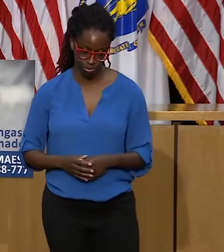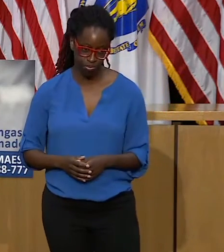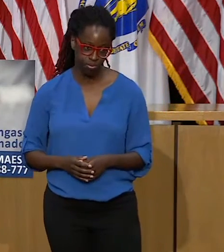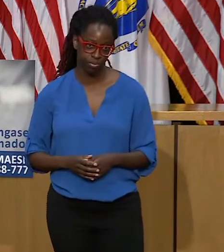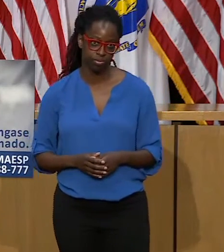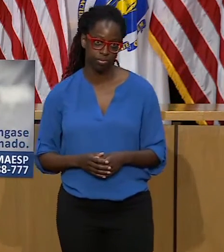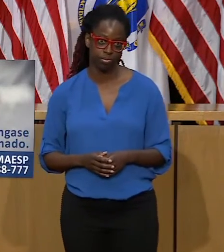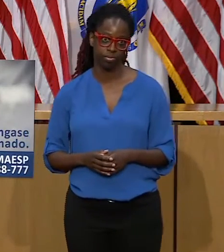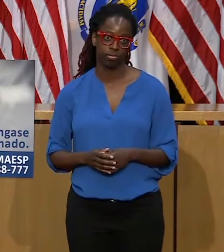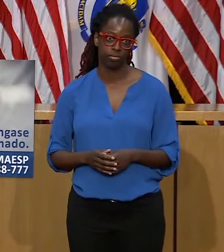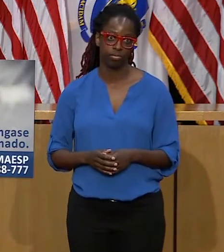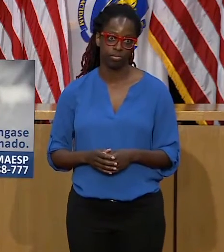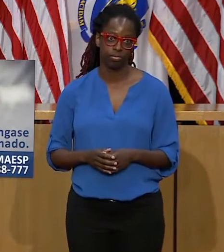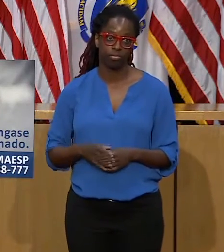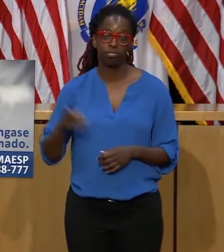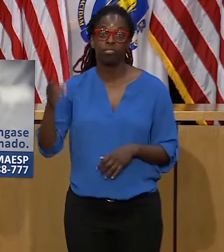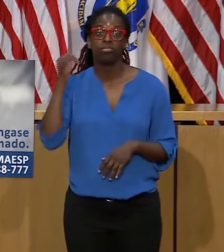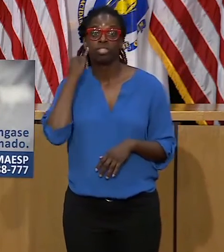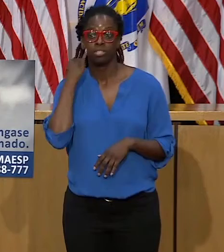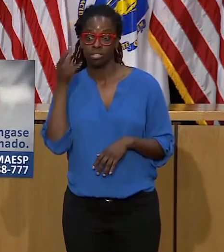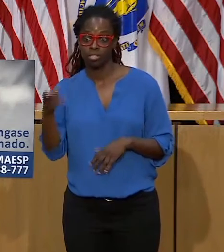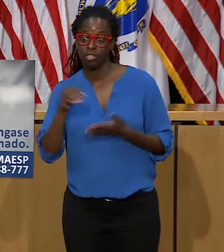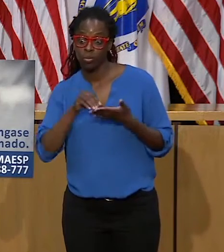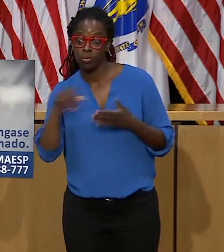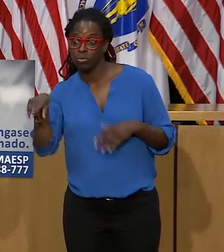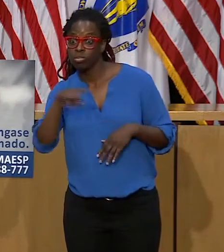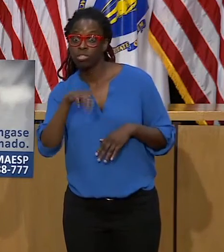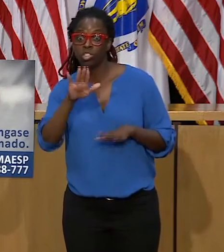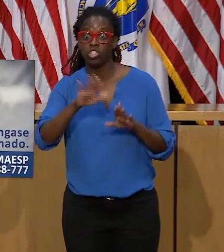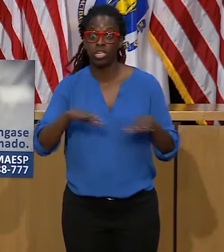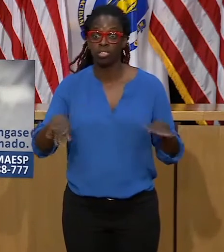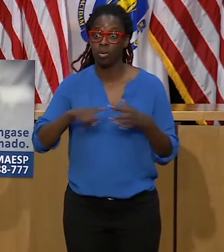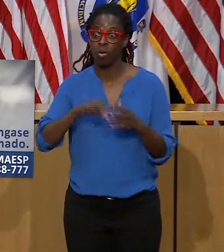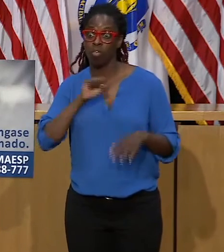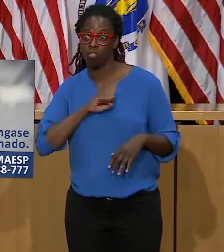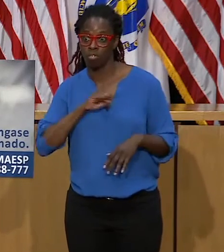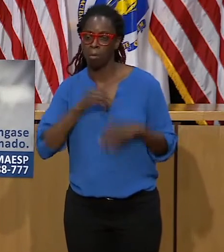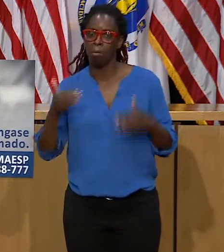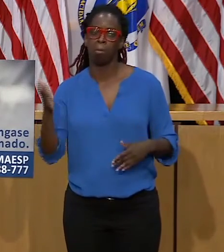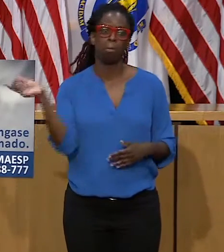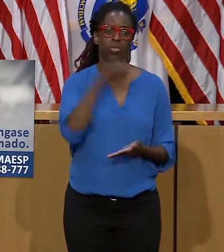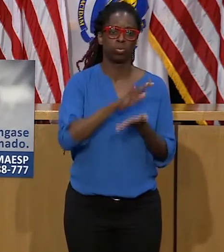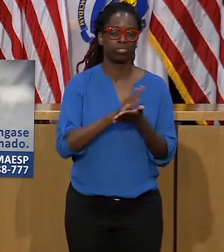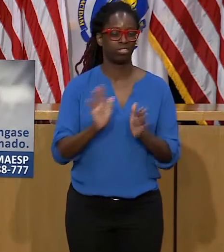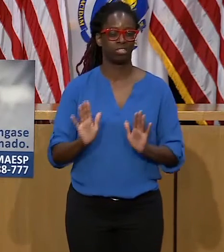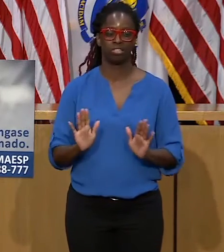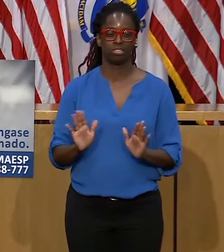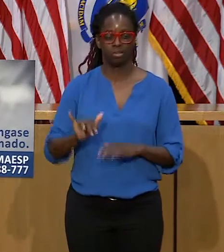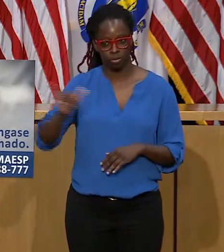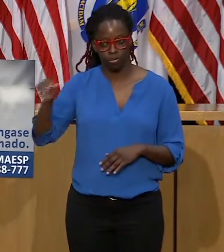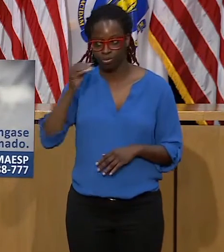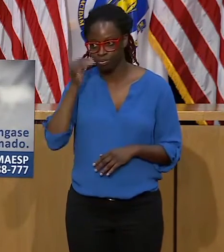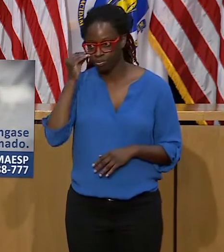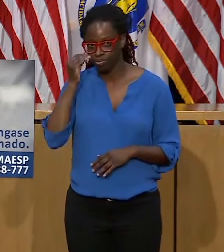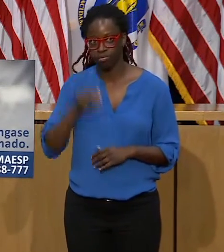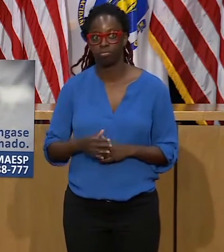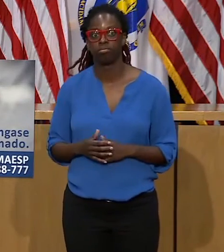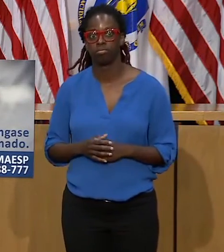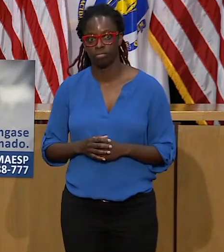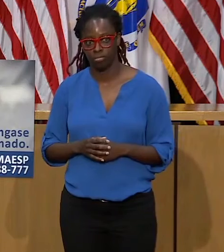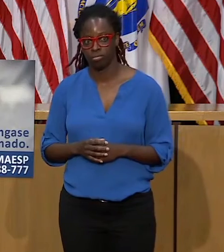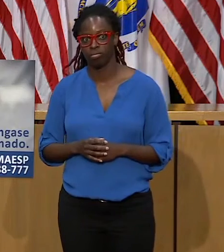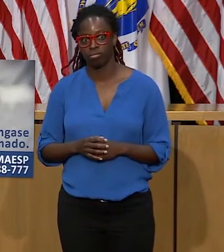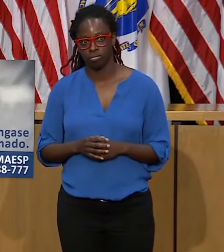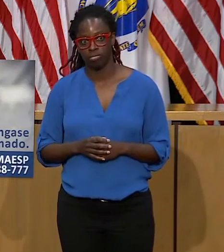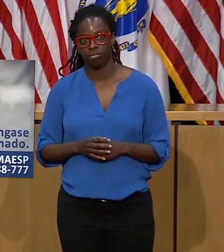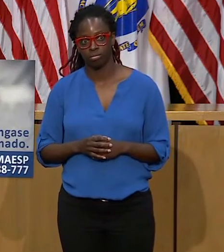our communities. Our educational leaders will be instituting measures in the schools to reduce the chance of spread, and these include